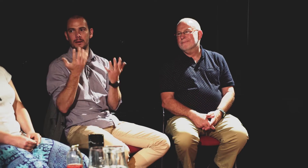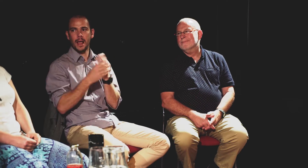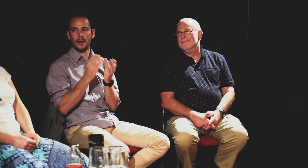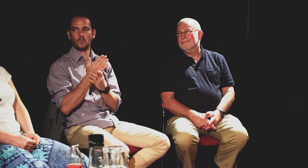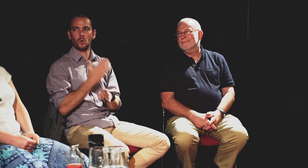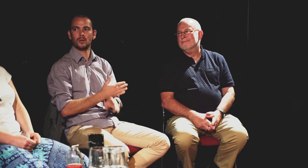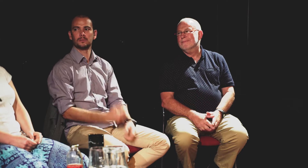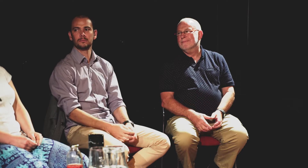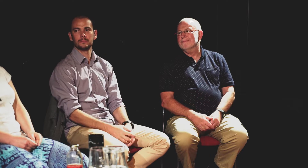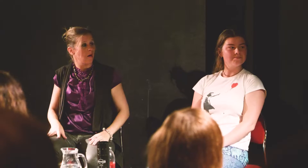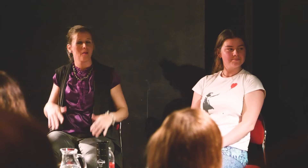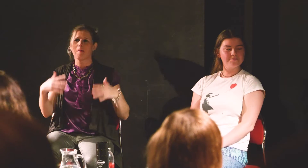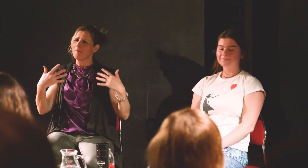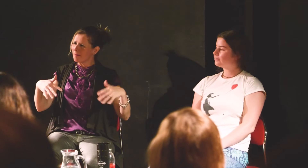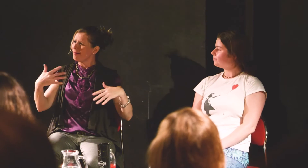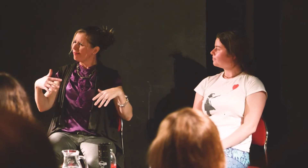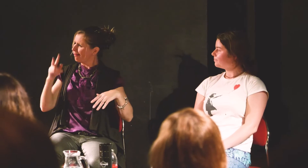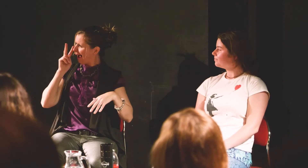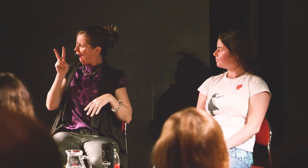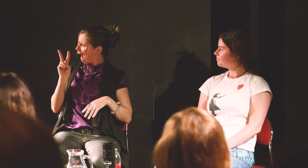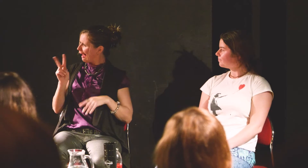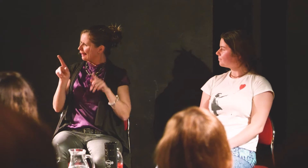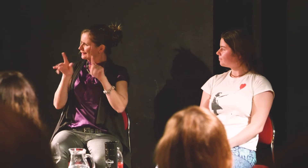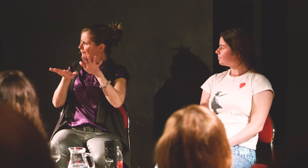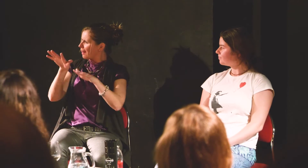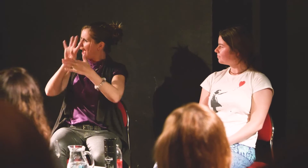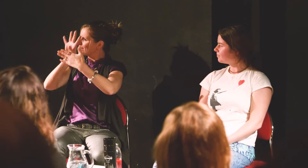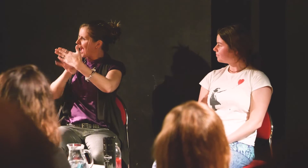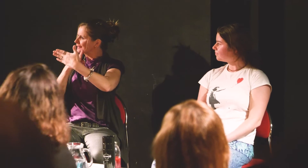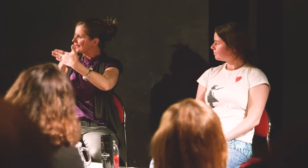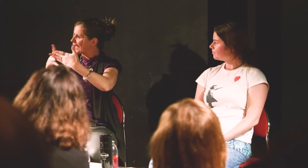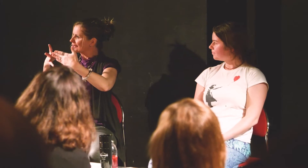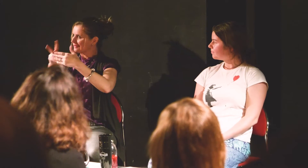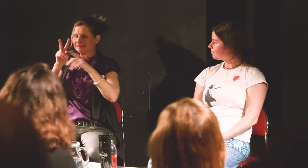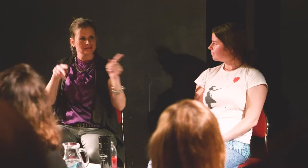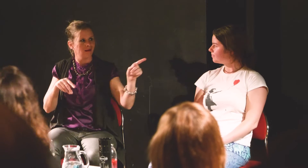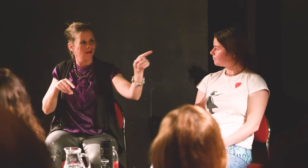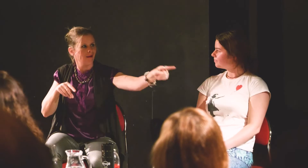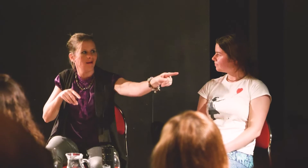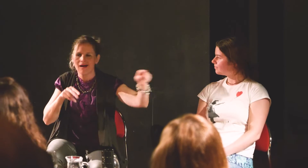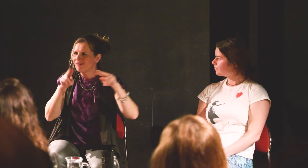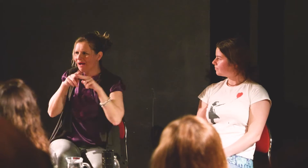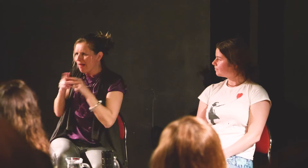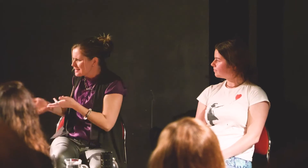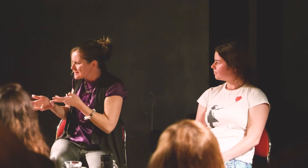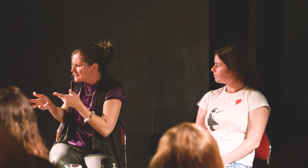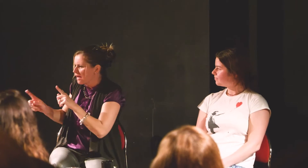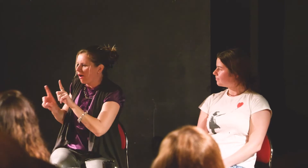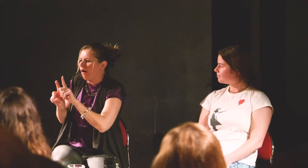right. So I'm And supervisor manager. and also the manual work as well. See, that's pretty good. So you can see the similarity here, where it's